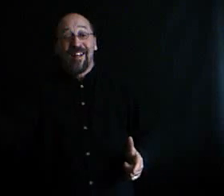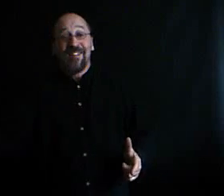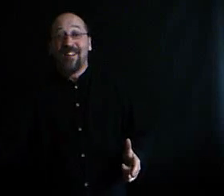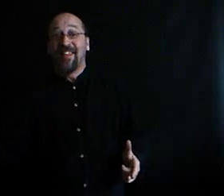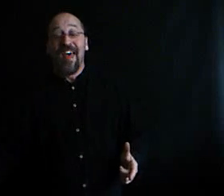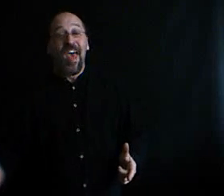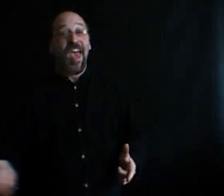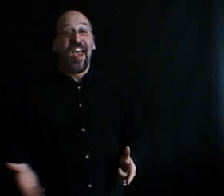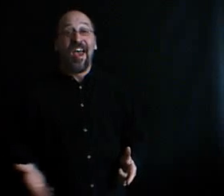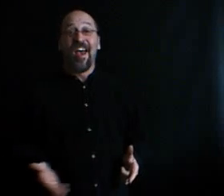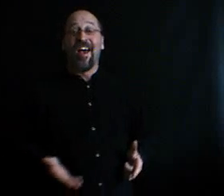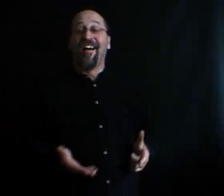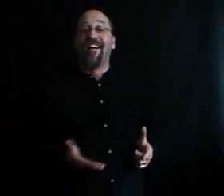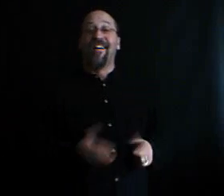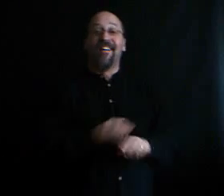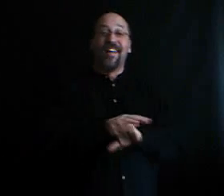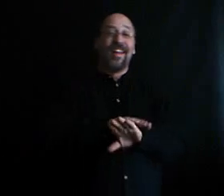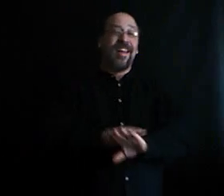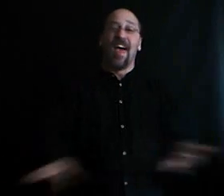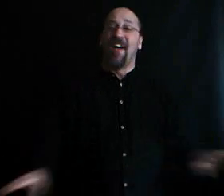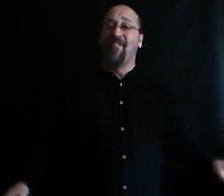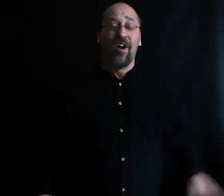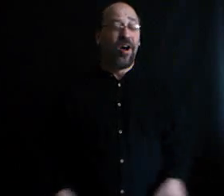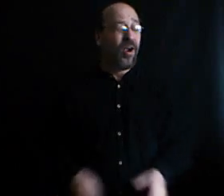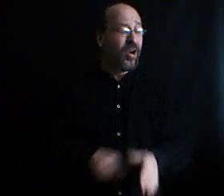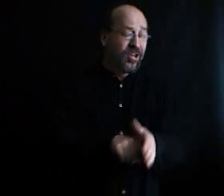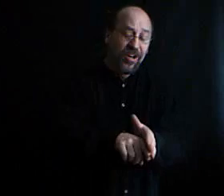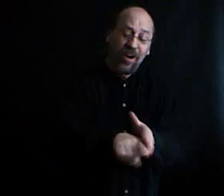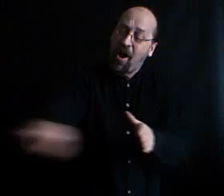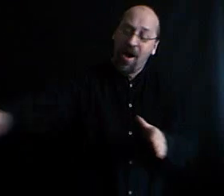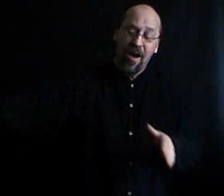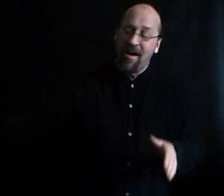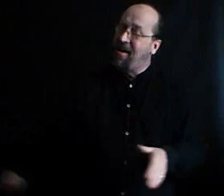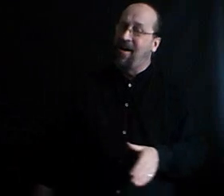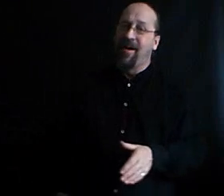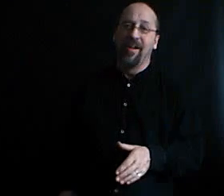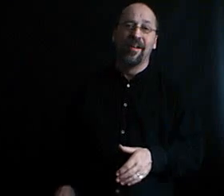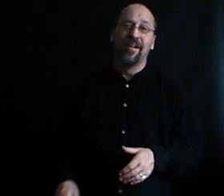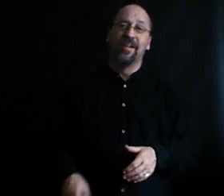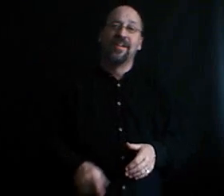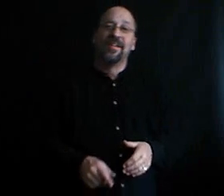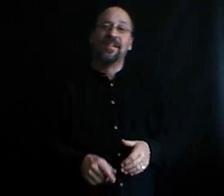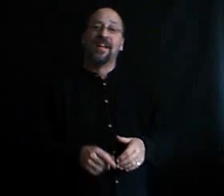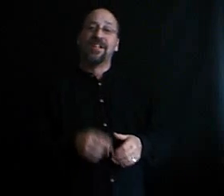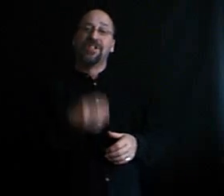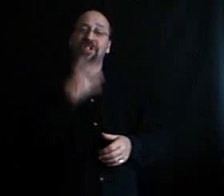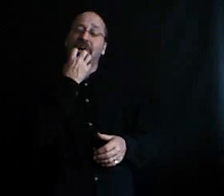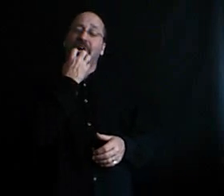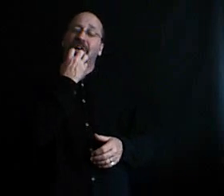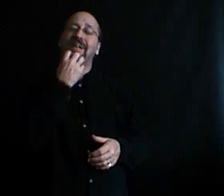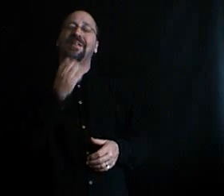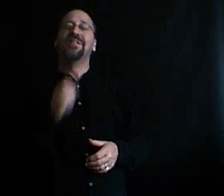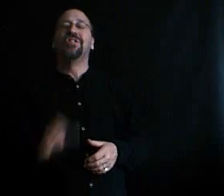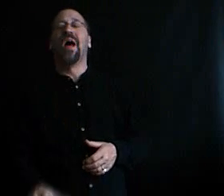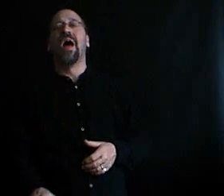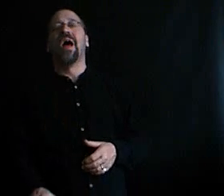there, never gone. Precious child,